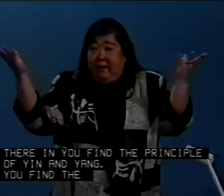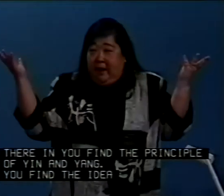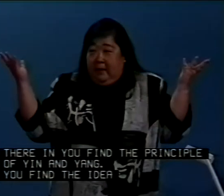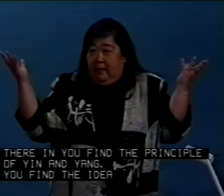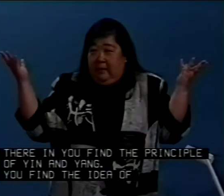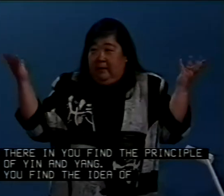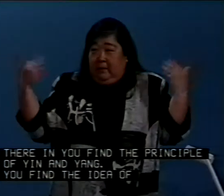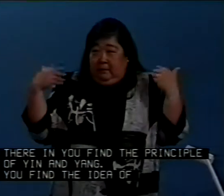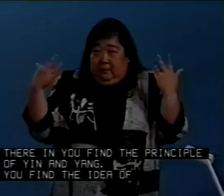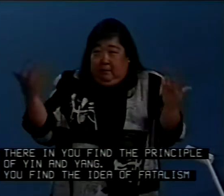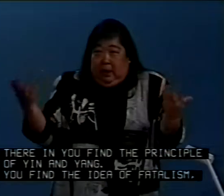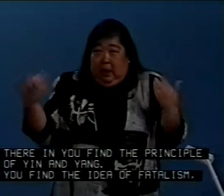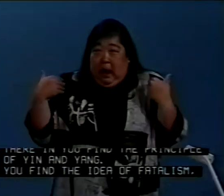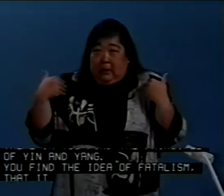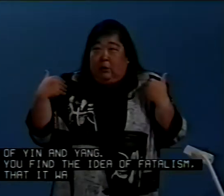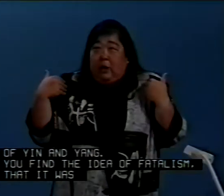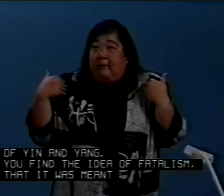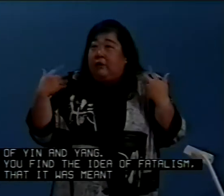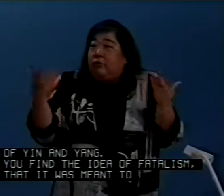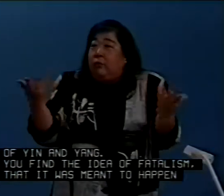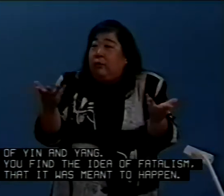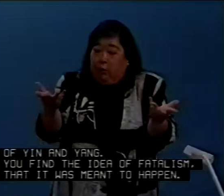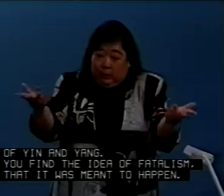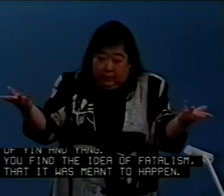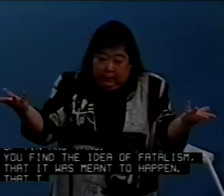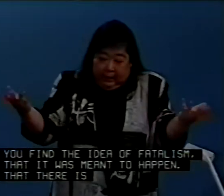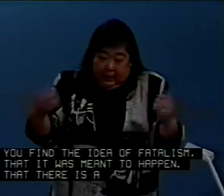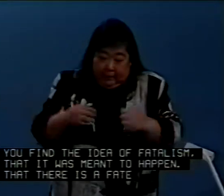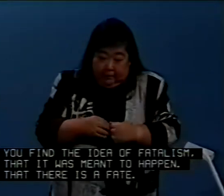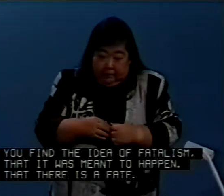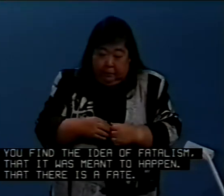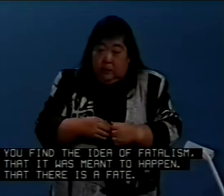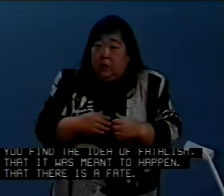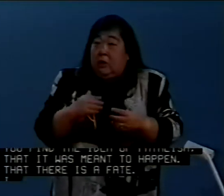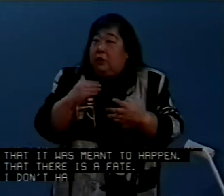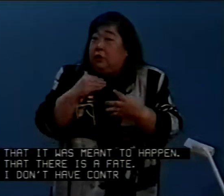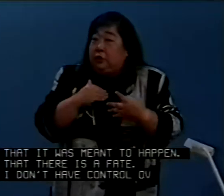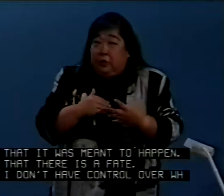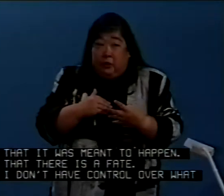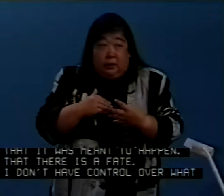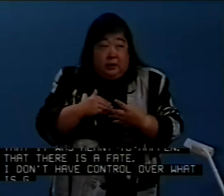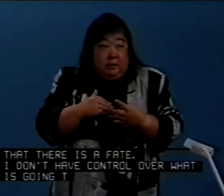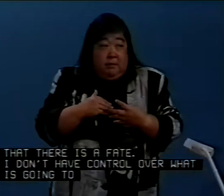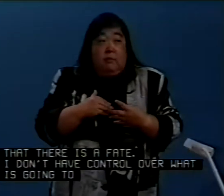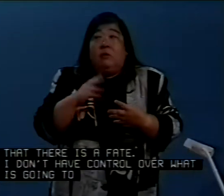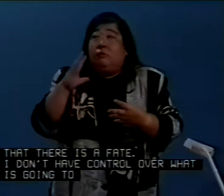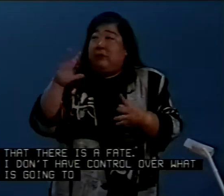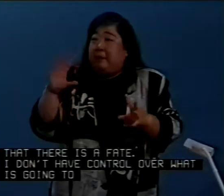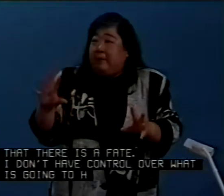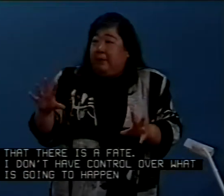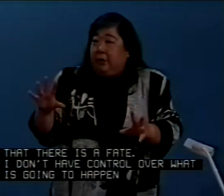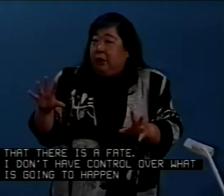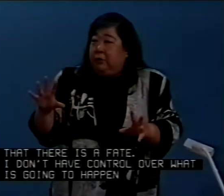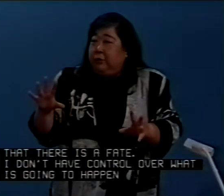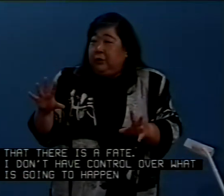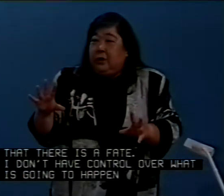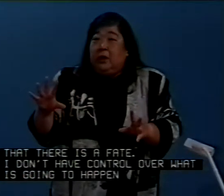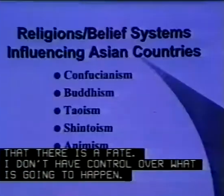fate. I don't have control over what's going to happen. Shintoism, respect for your elders,